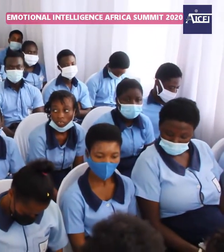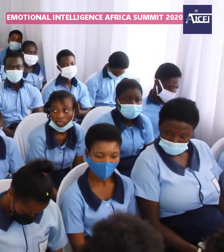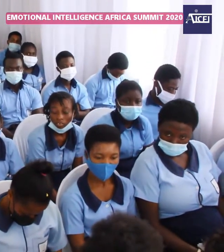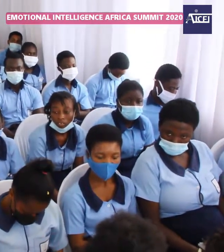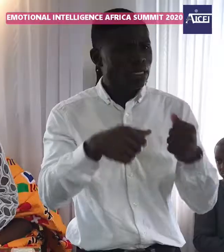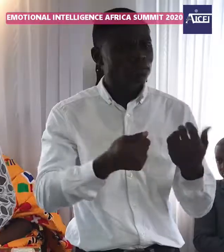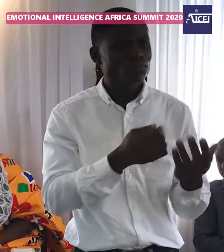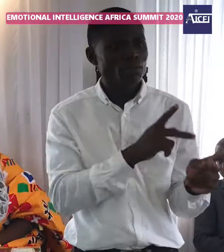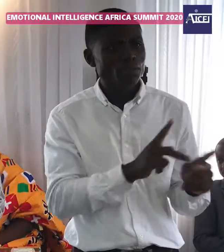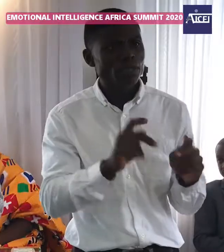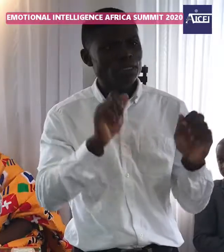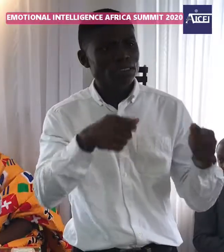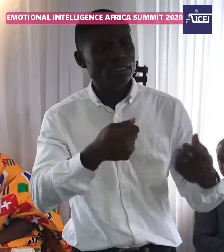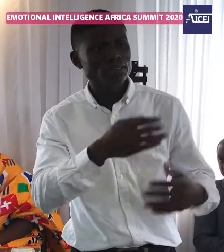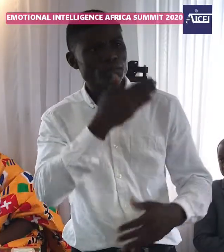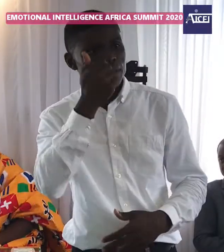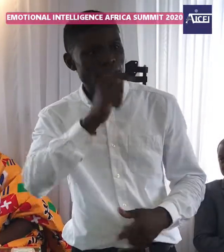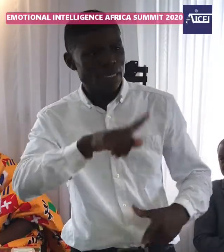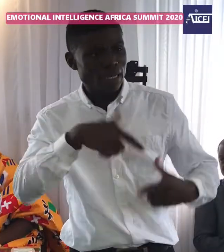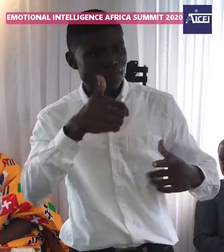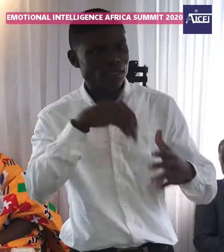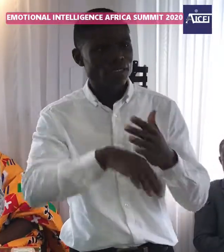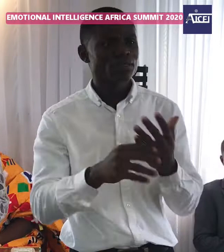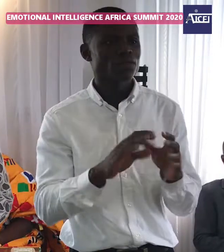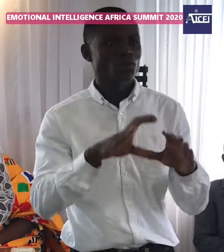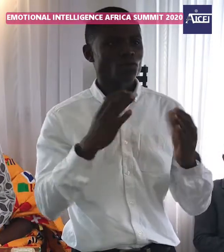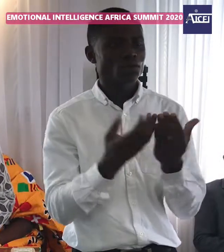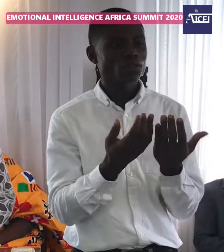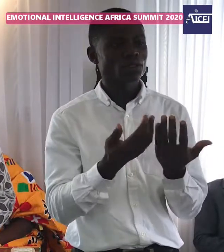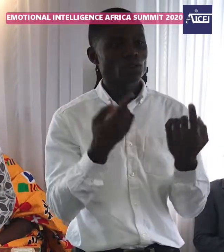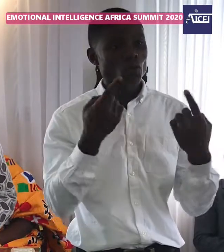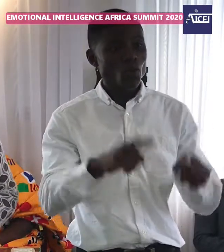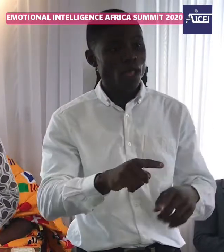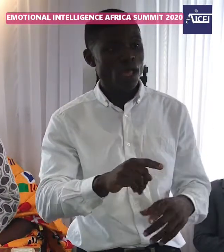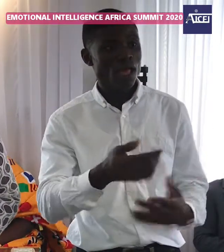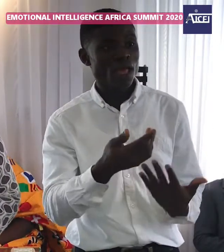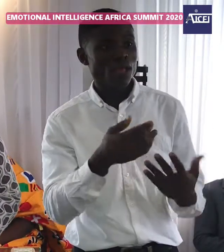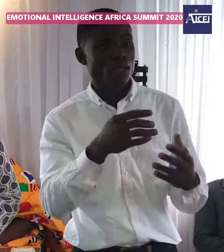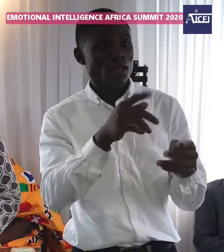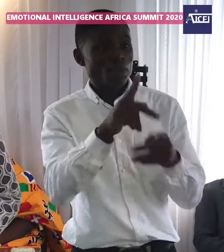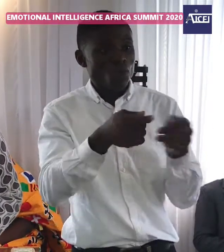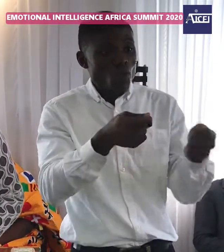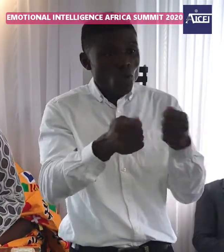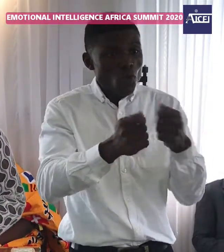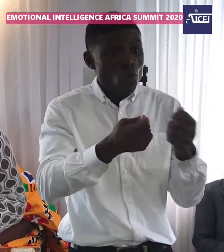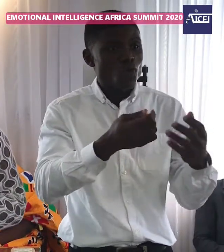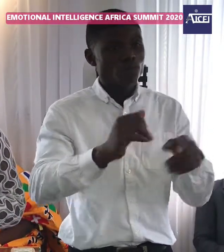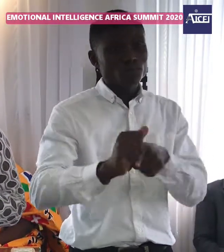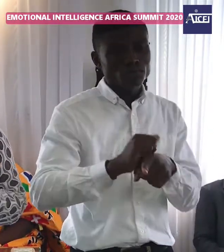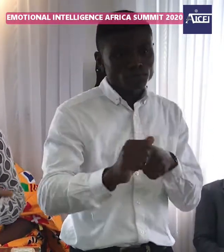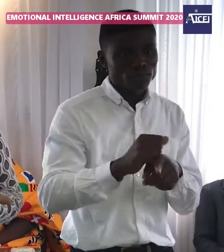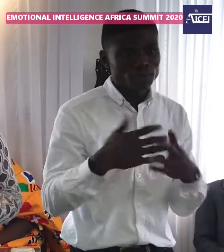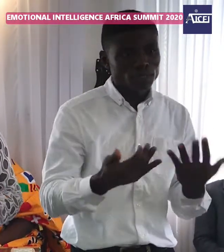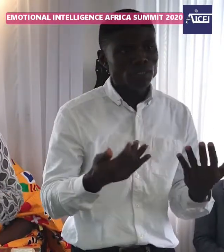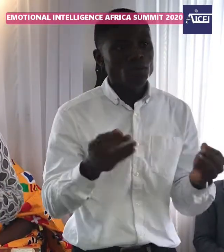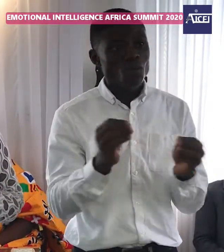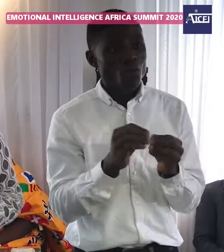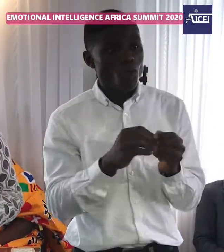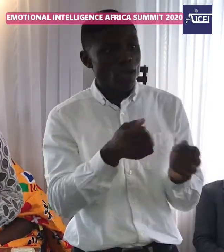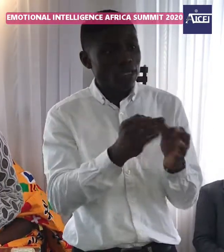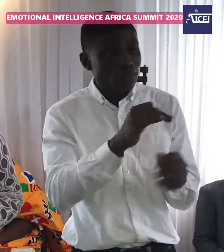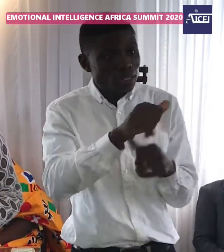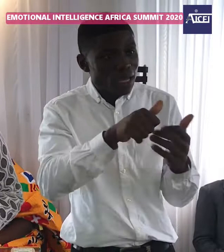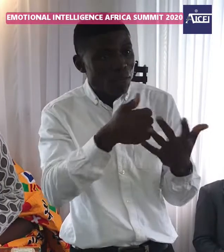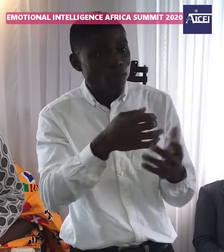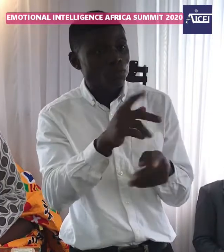live comfortably in society or nation where democracy is practiced. A lot has been said about democracy, so I will not explain,